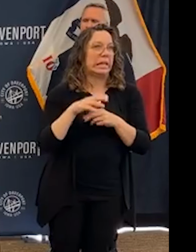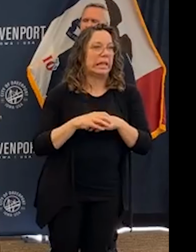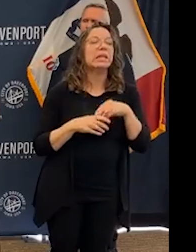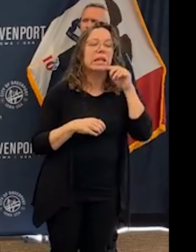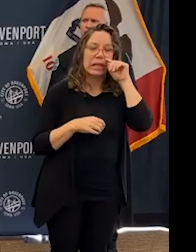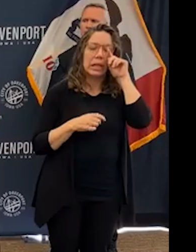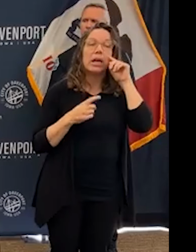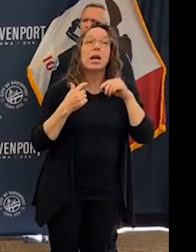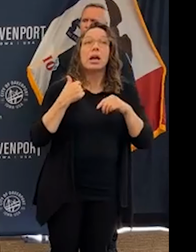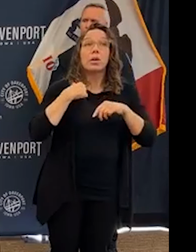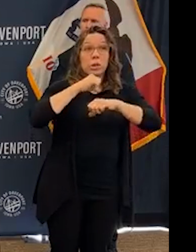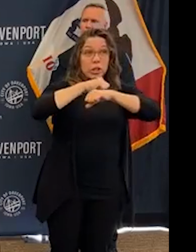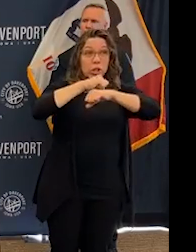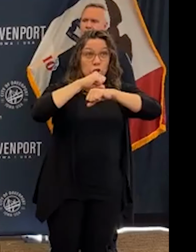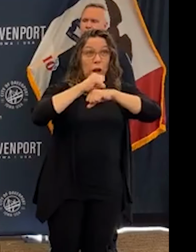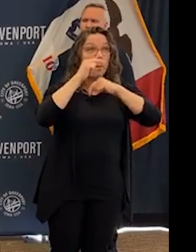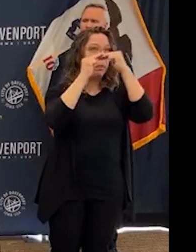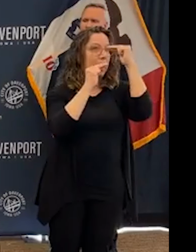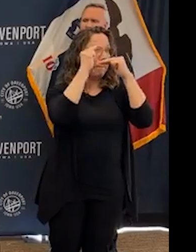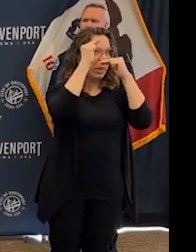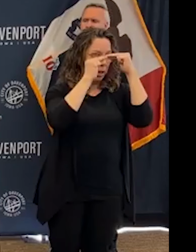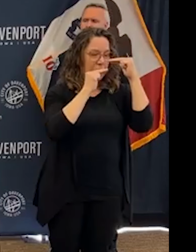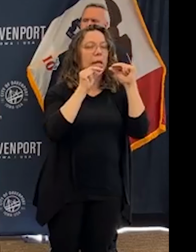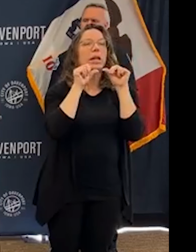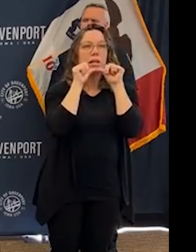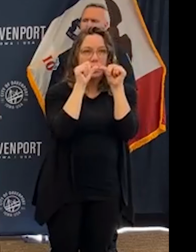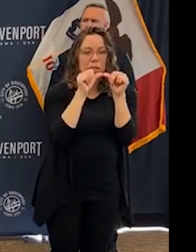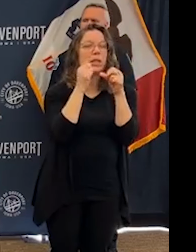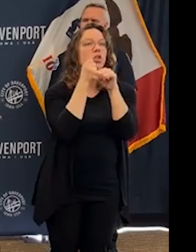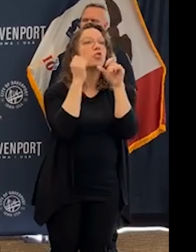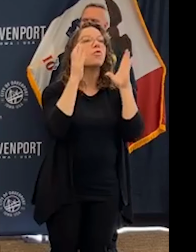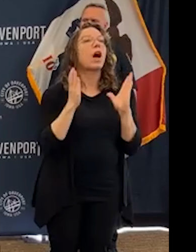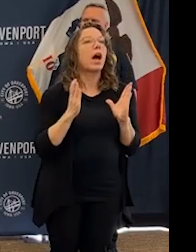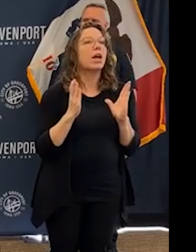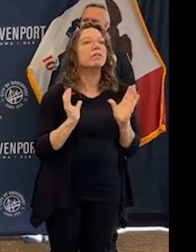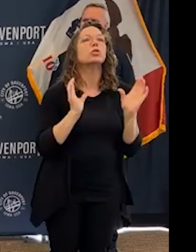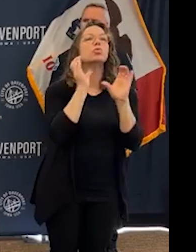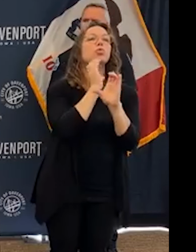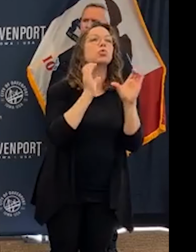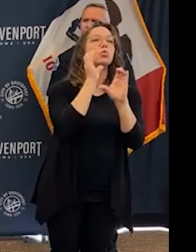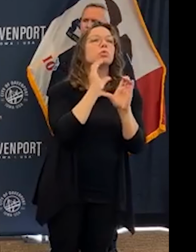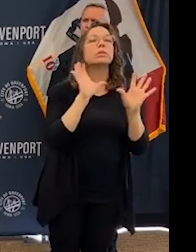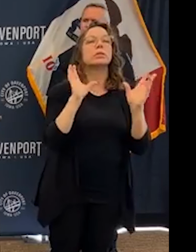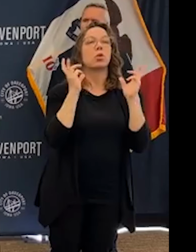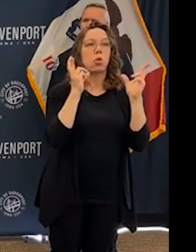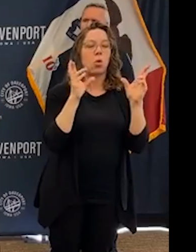the recon of the building to search for survivors and those that may have been